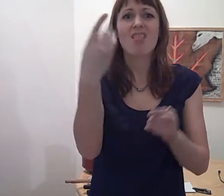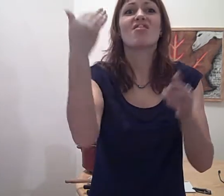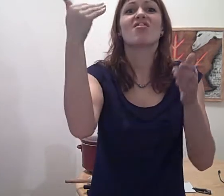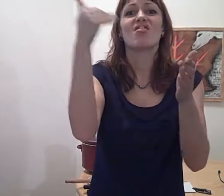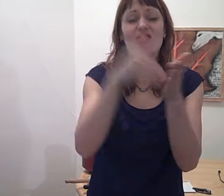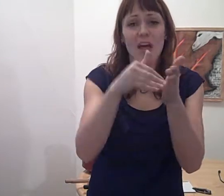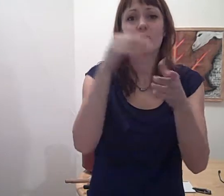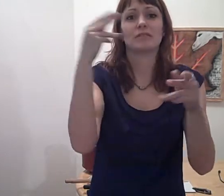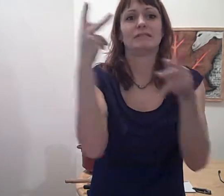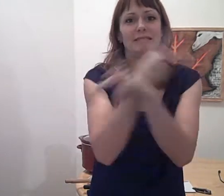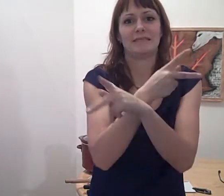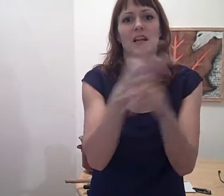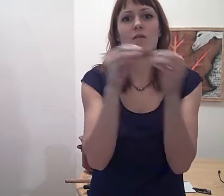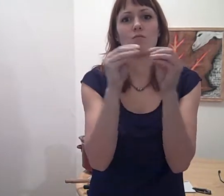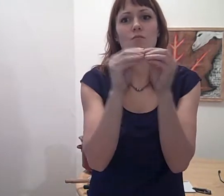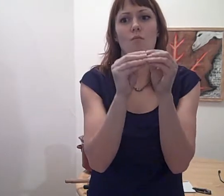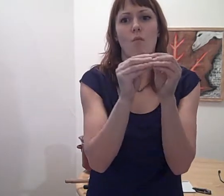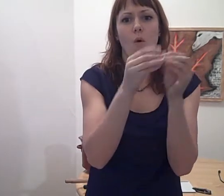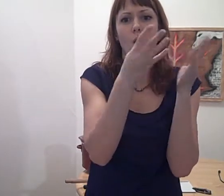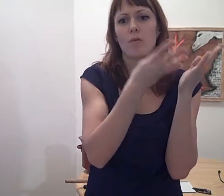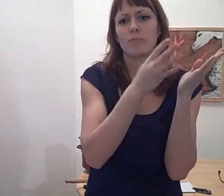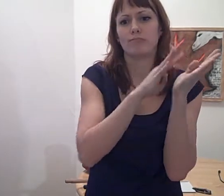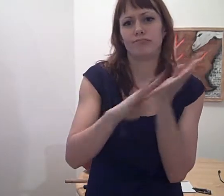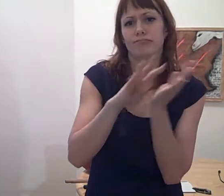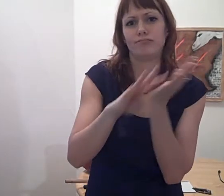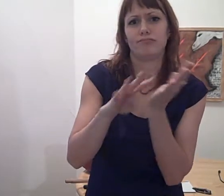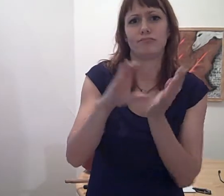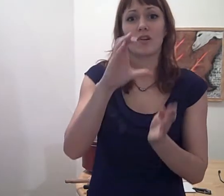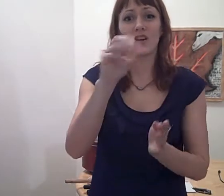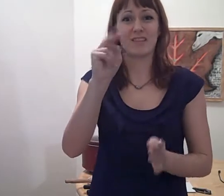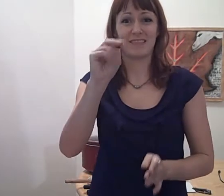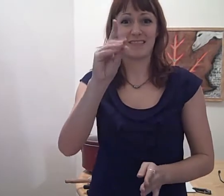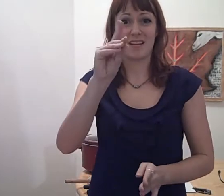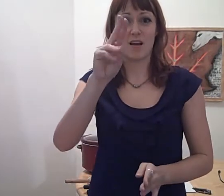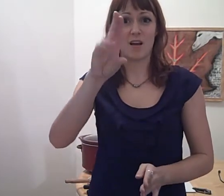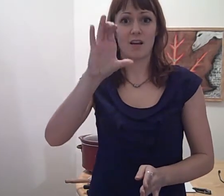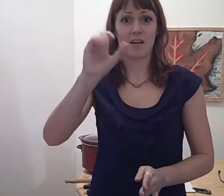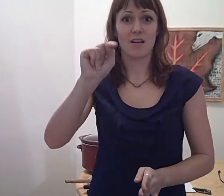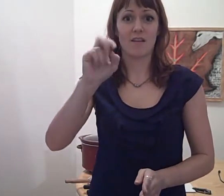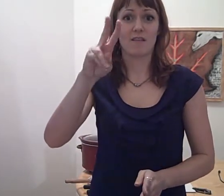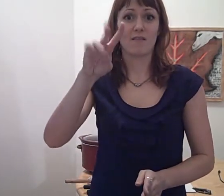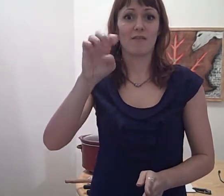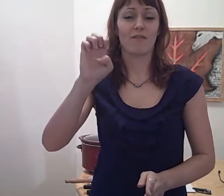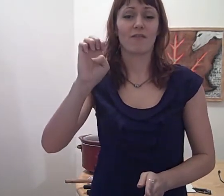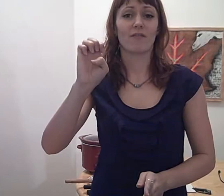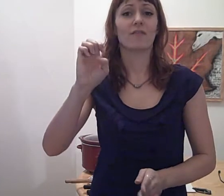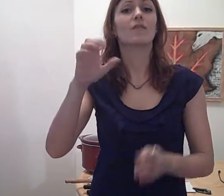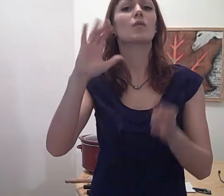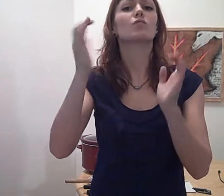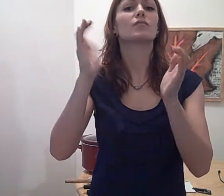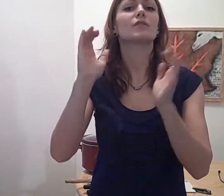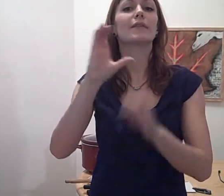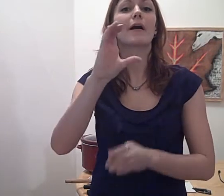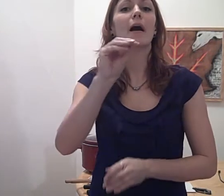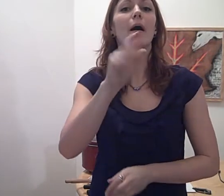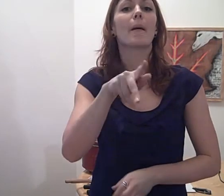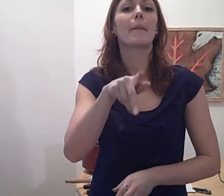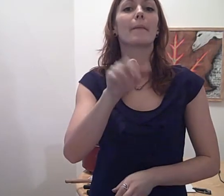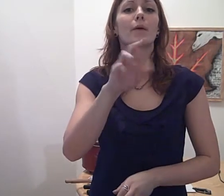One of the things about working at the nanoscale is things look and act very differently. You think of carbon